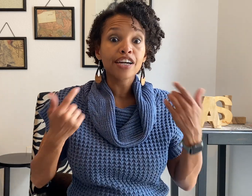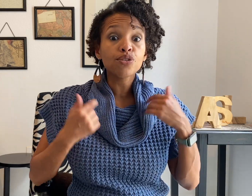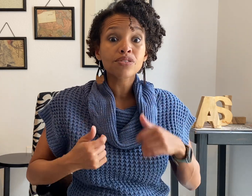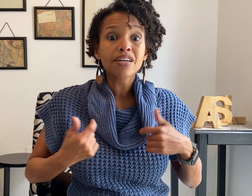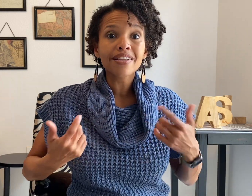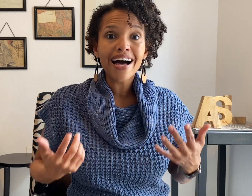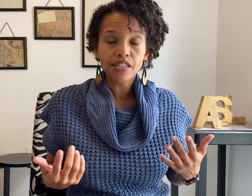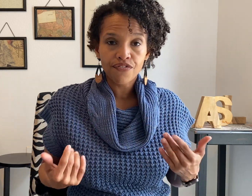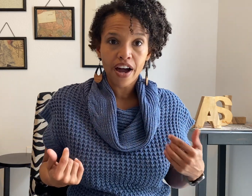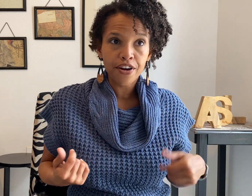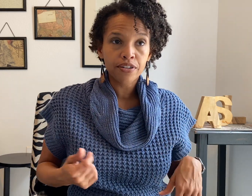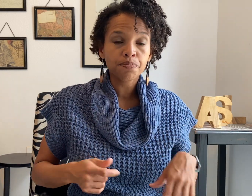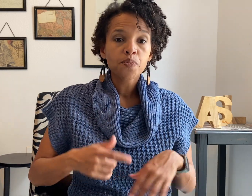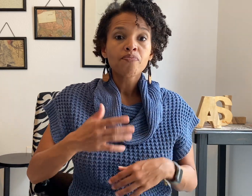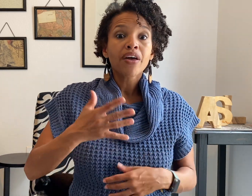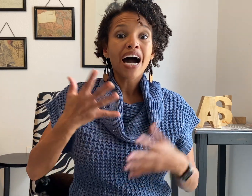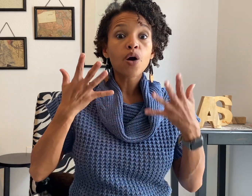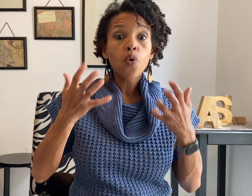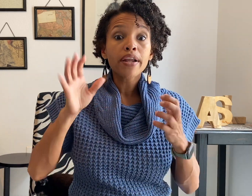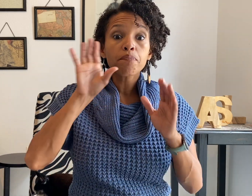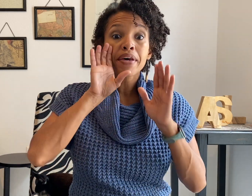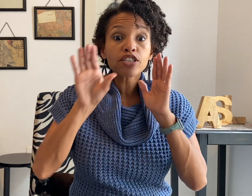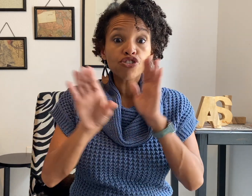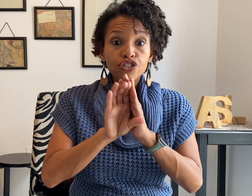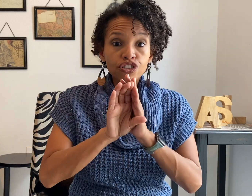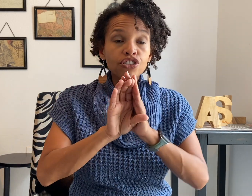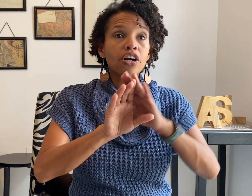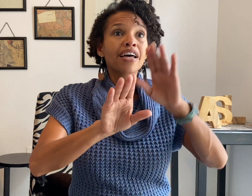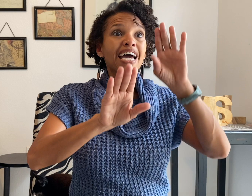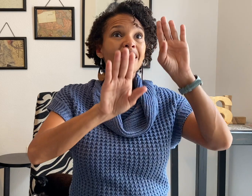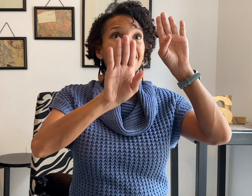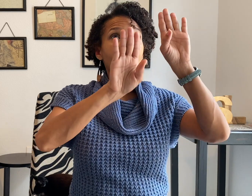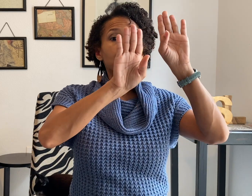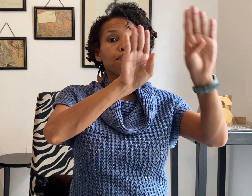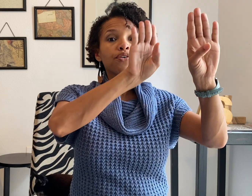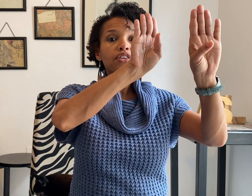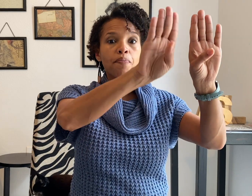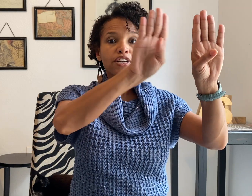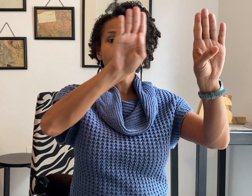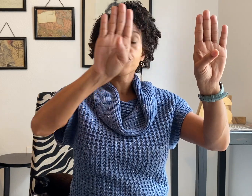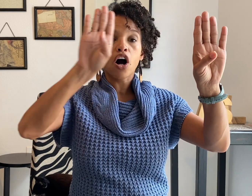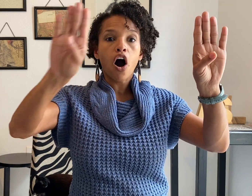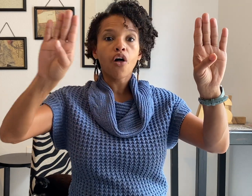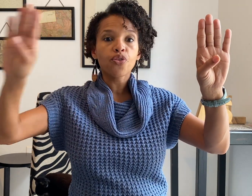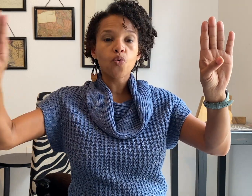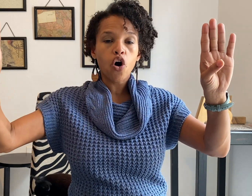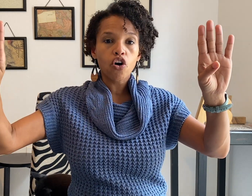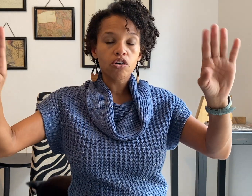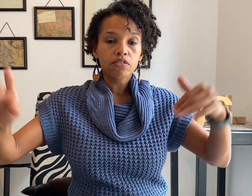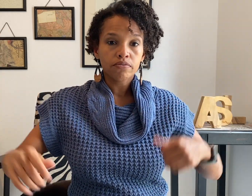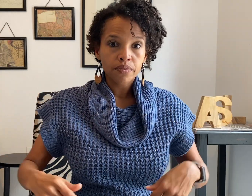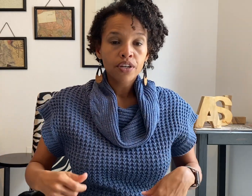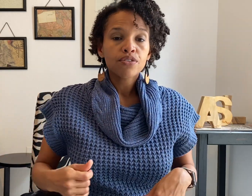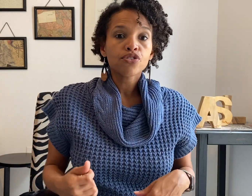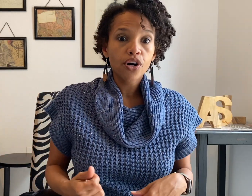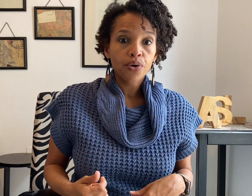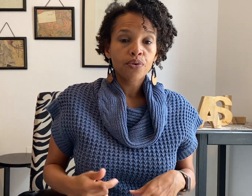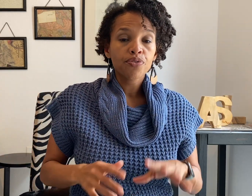used a classifier. I wanted picture, and then I put the pictures on the wall. So the way